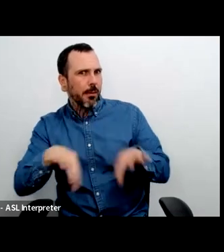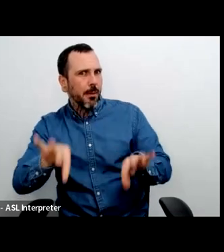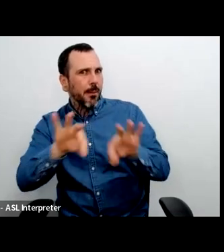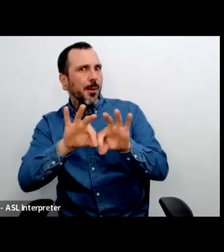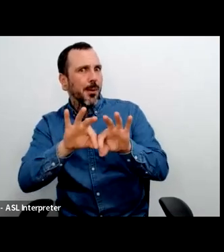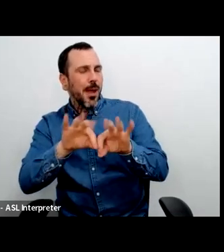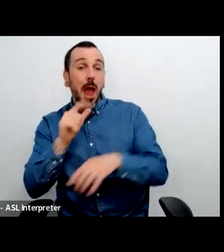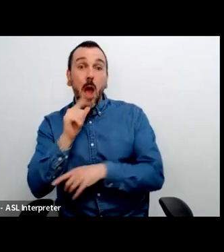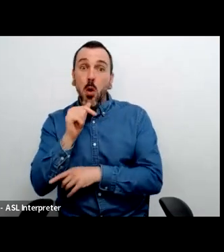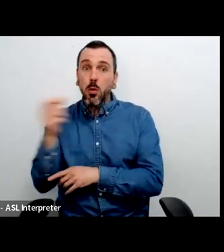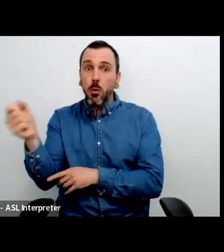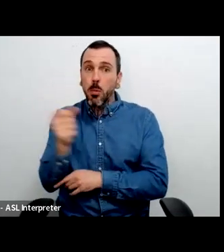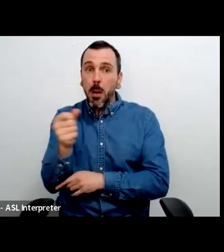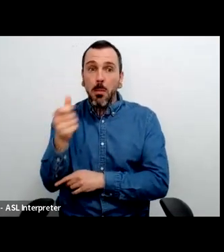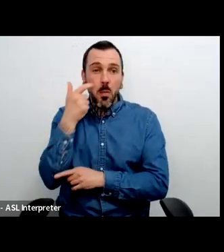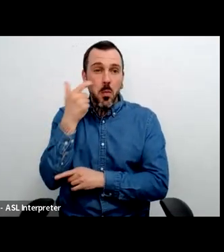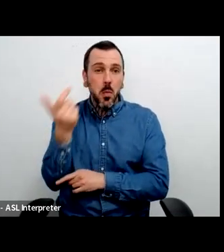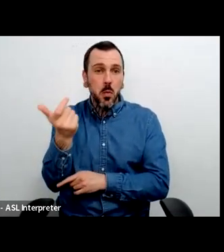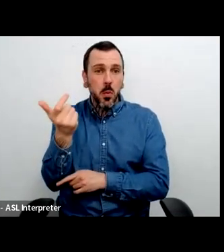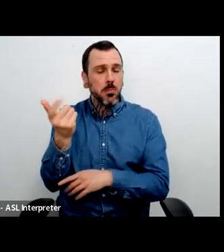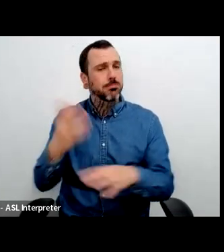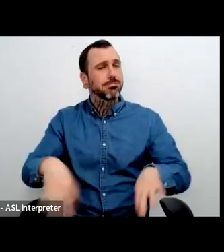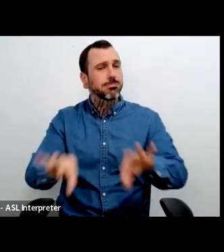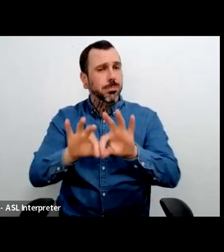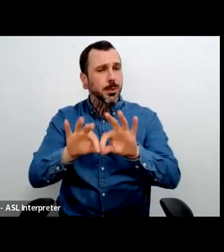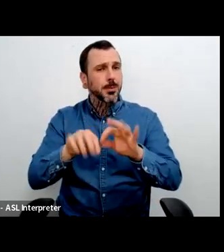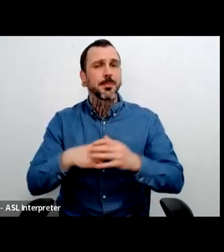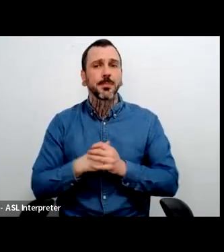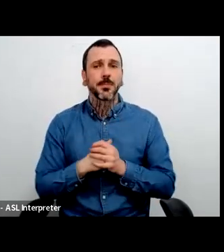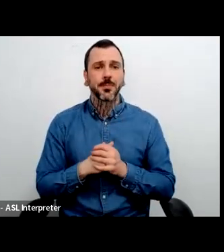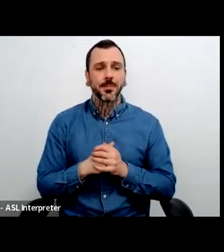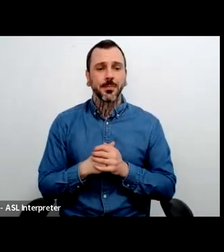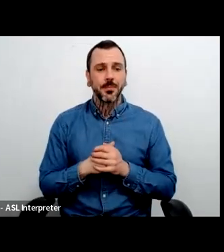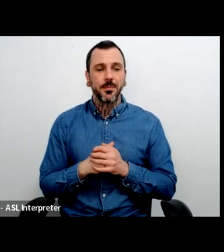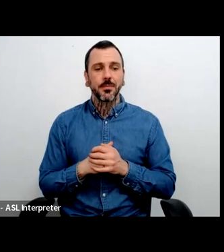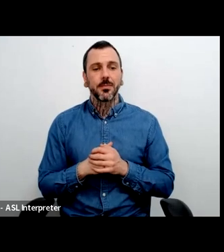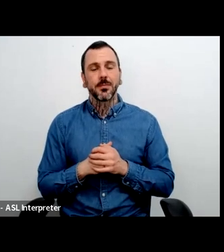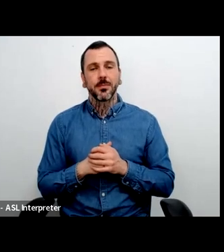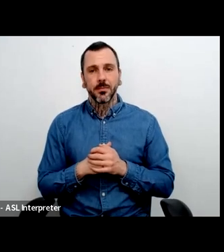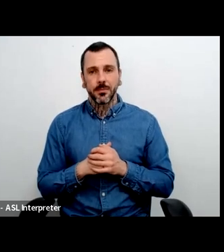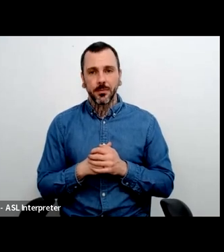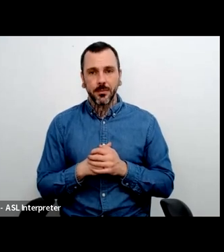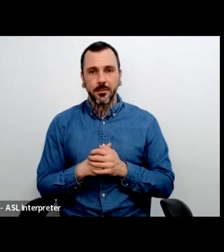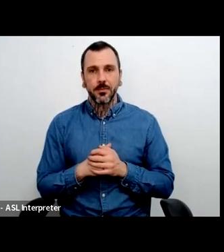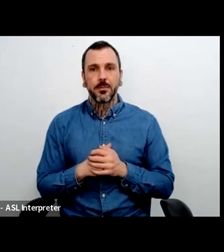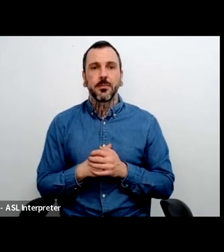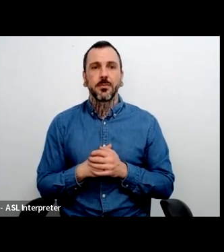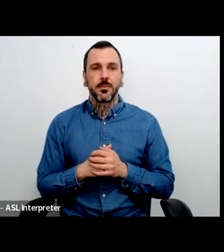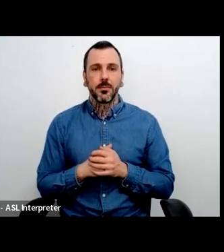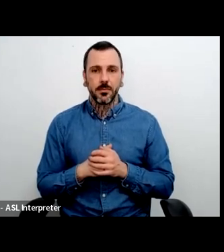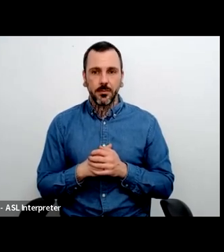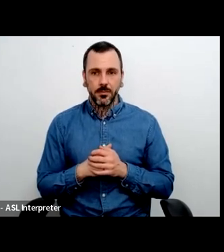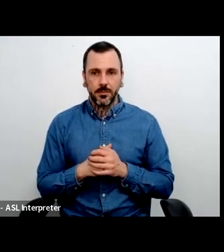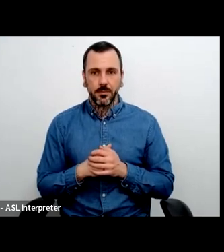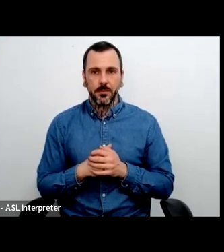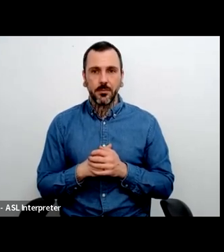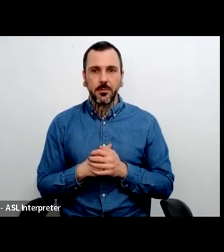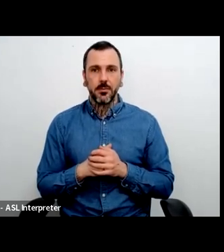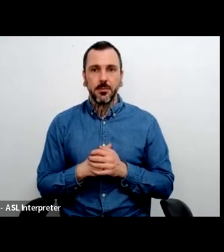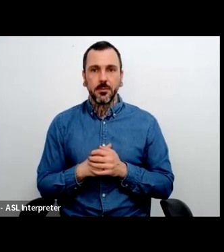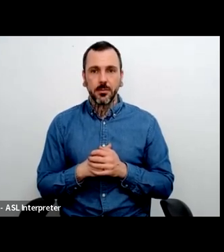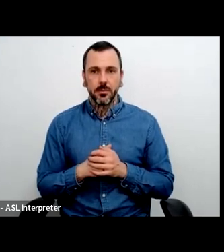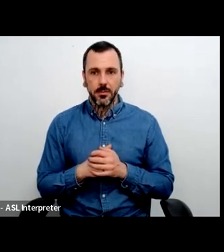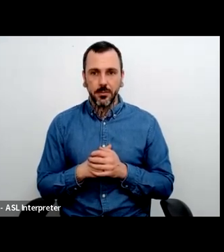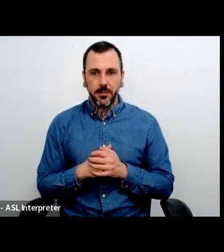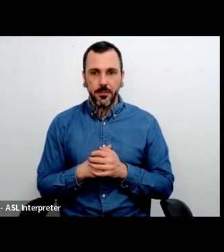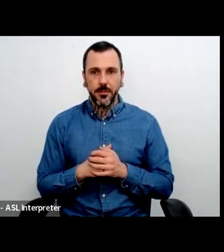just another perspective of a show, to making sure that